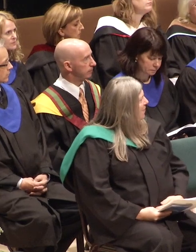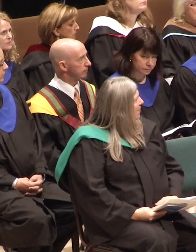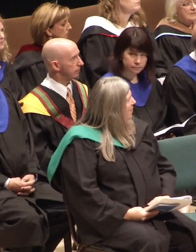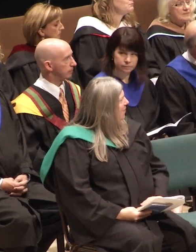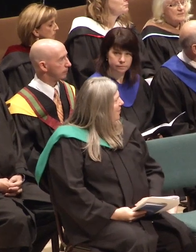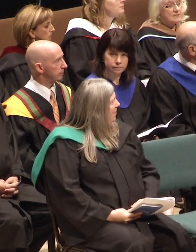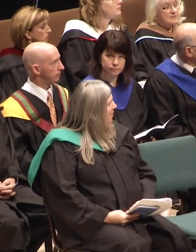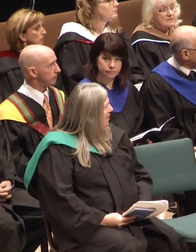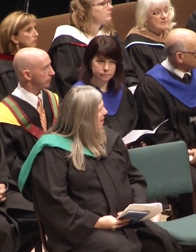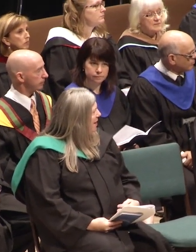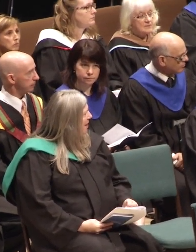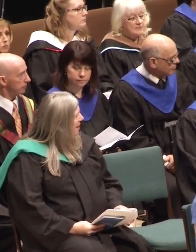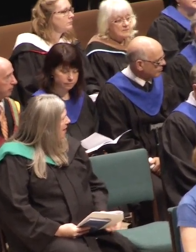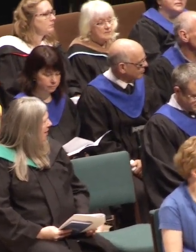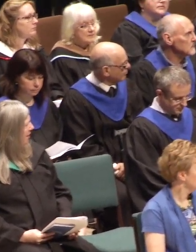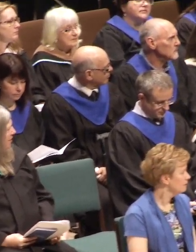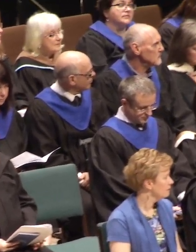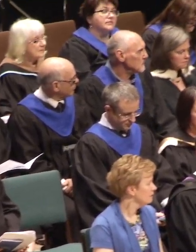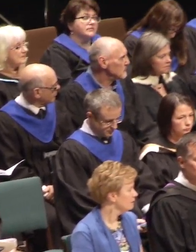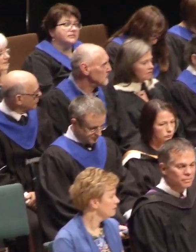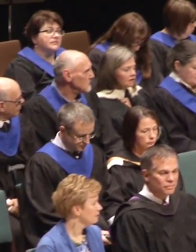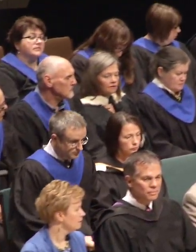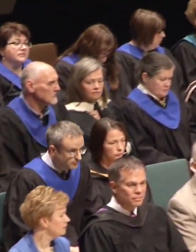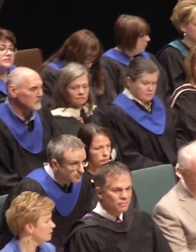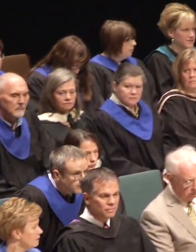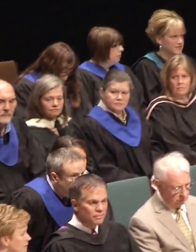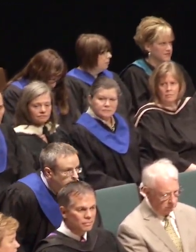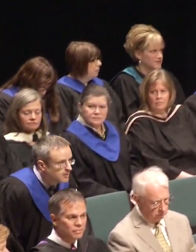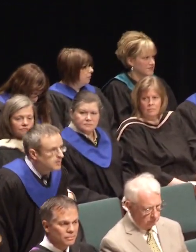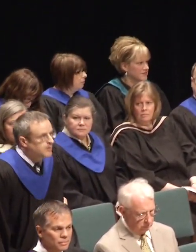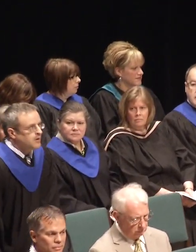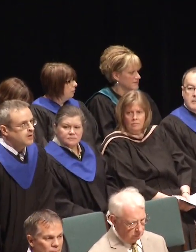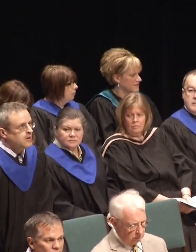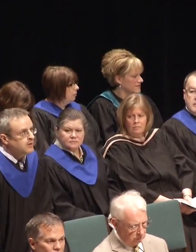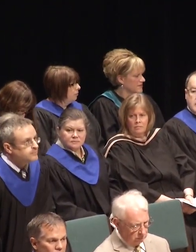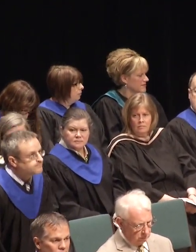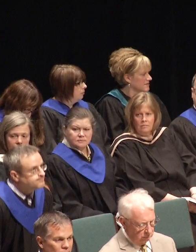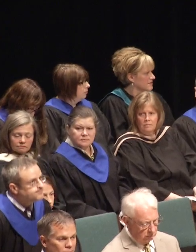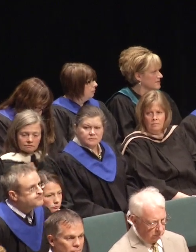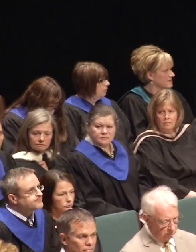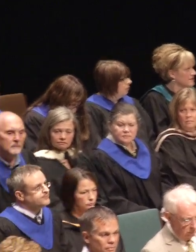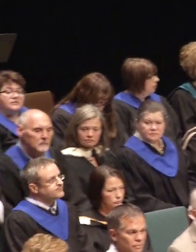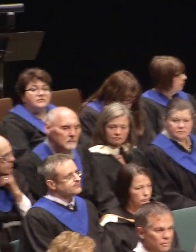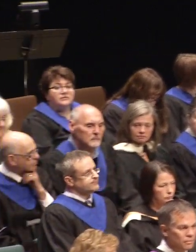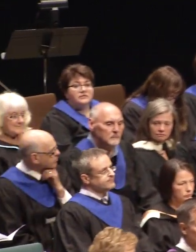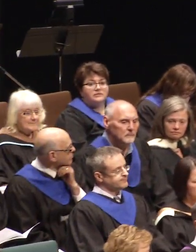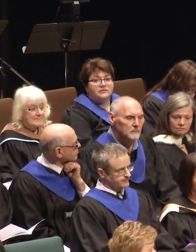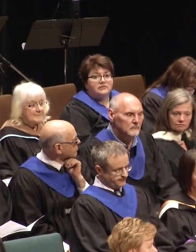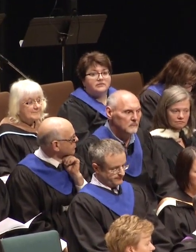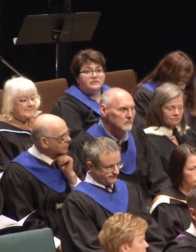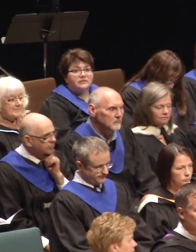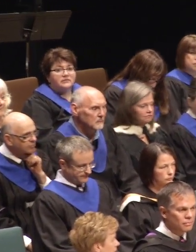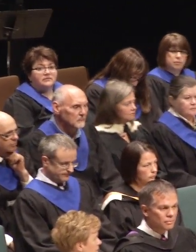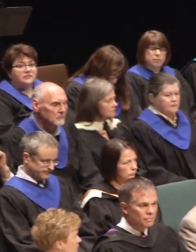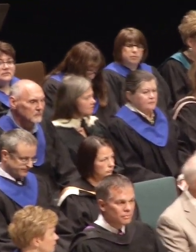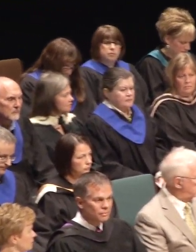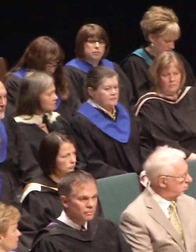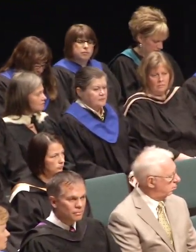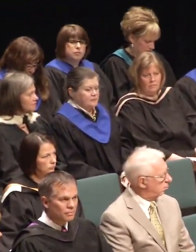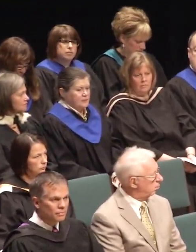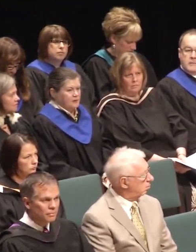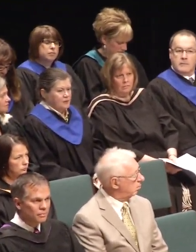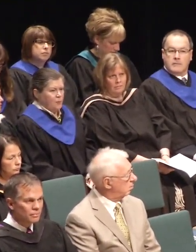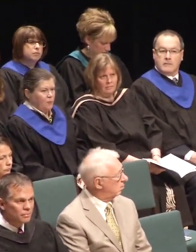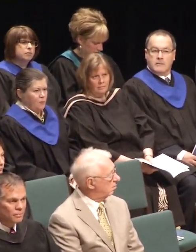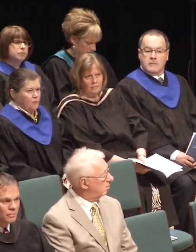College Registrar. Carl Moore, Campus Registrar. Mike Holbeck, Academic Chair,